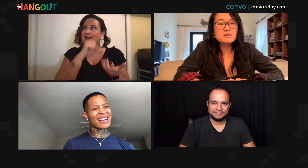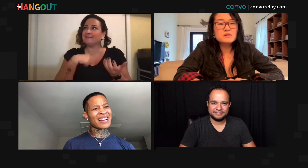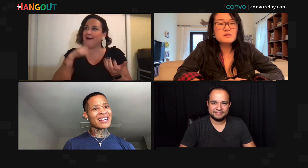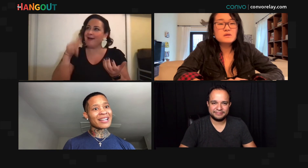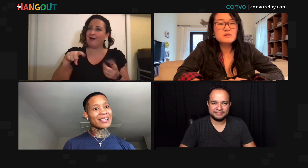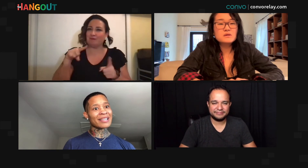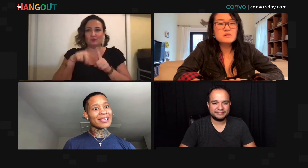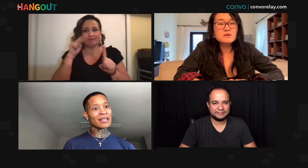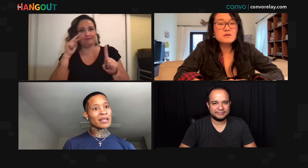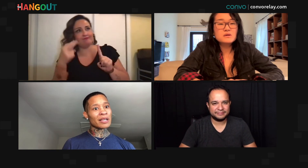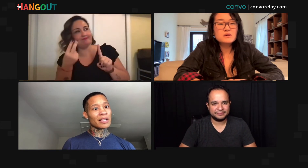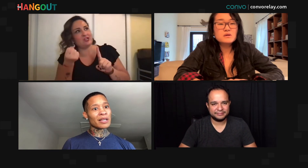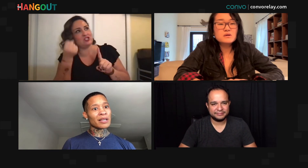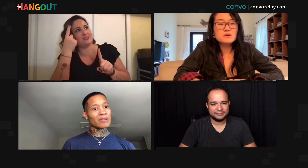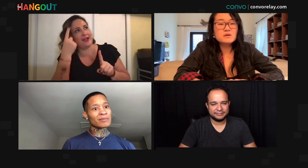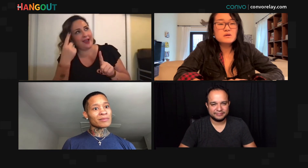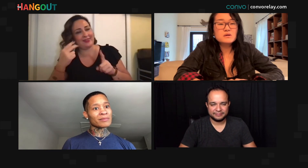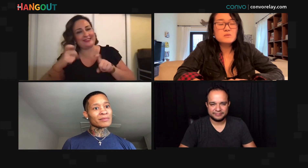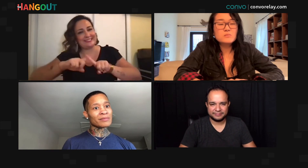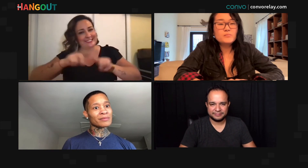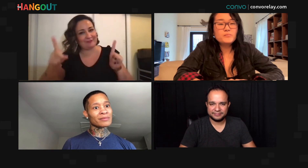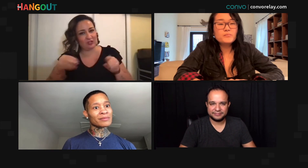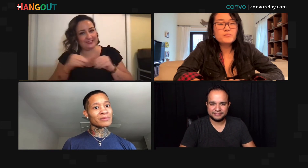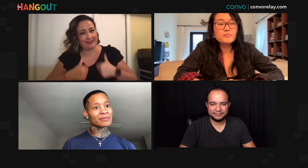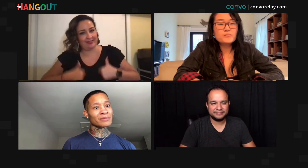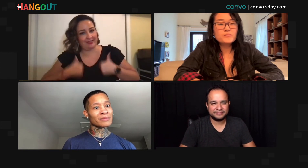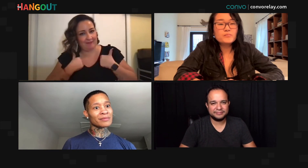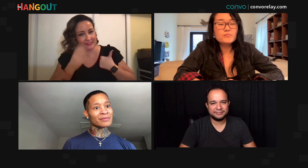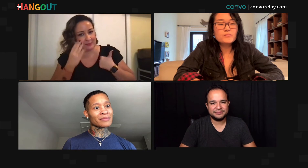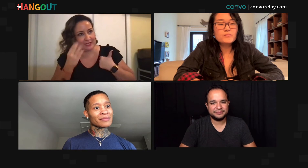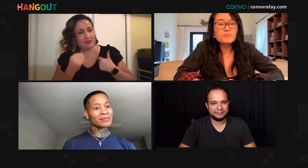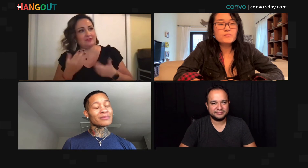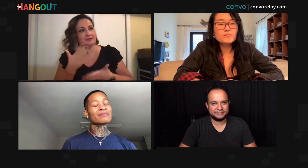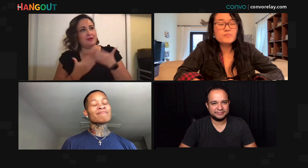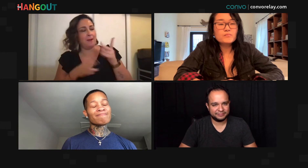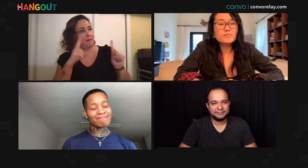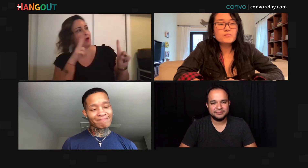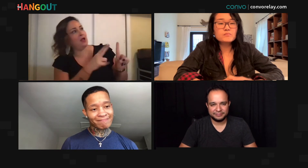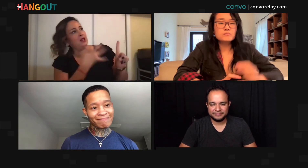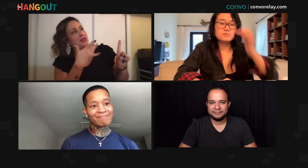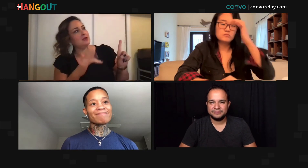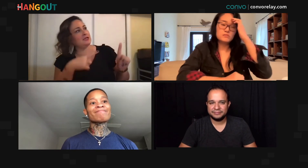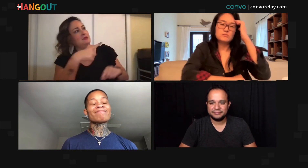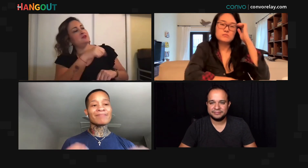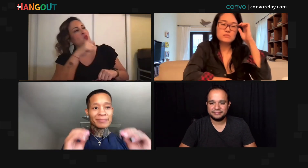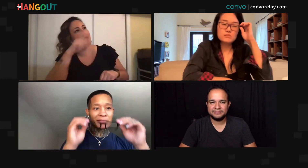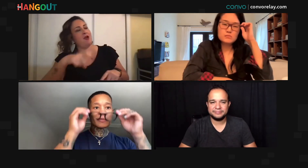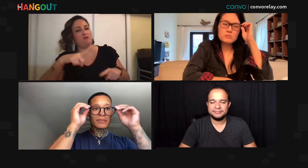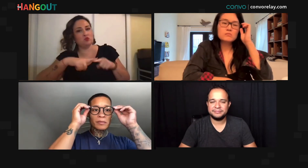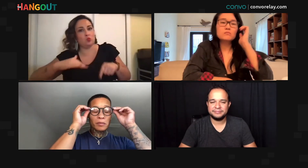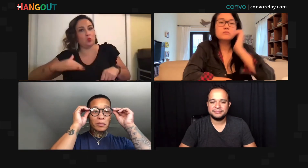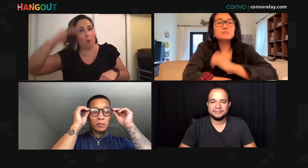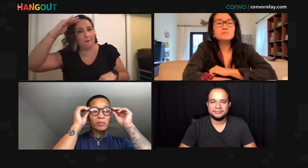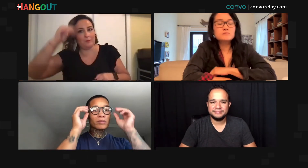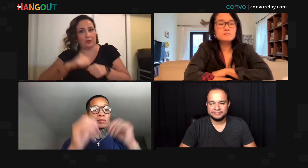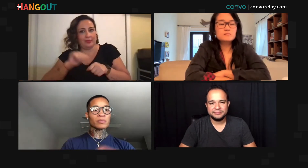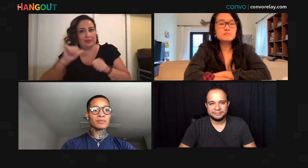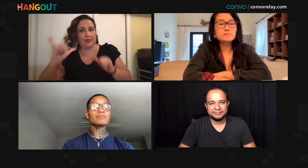really hurts. But I guess I have to understand the difference in life perspective and the different perspectives that are out there.